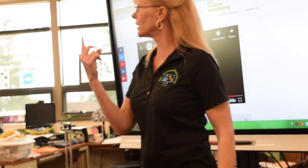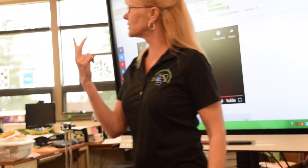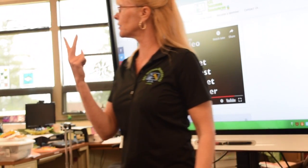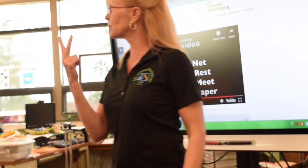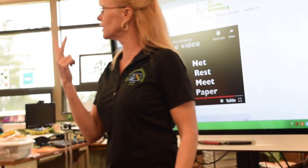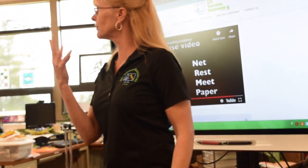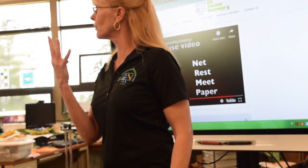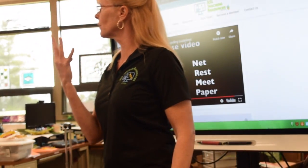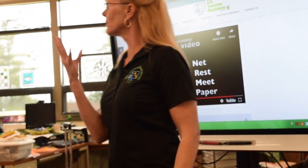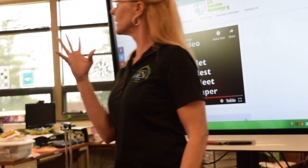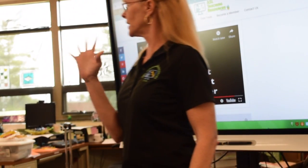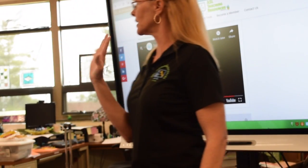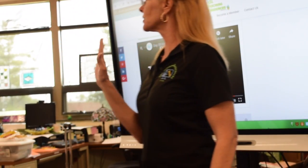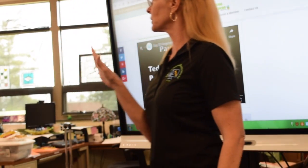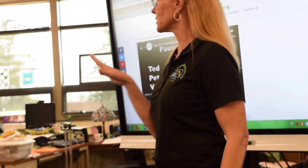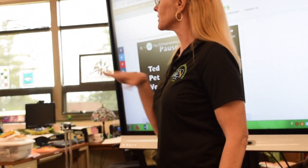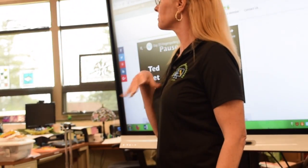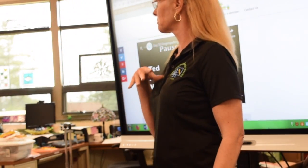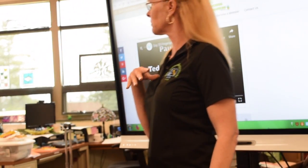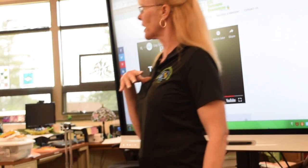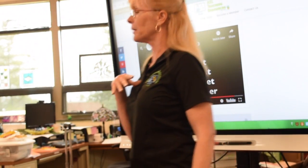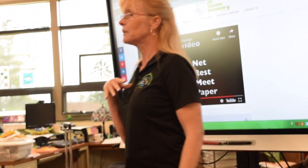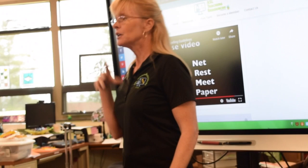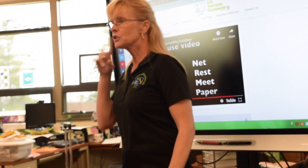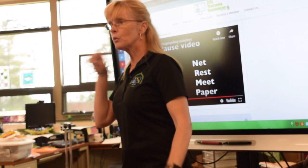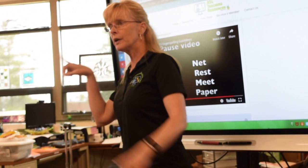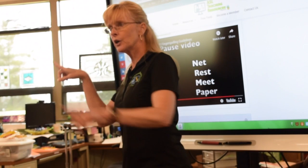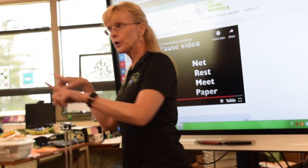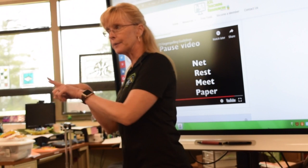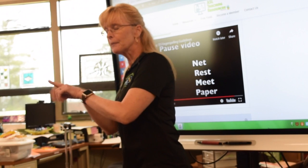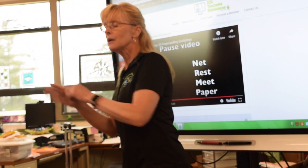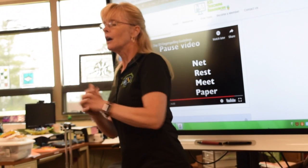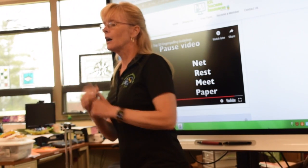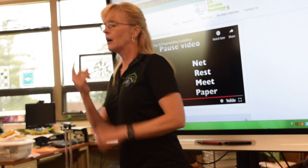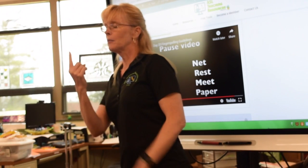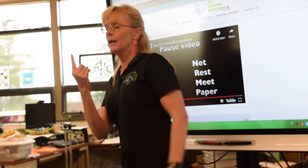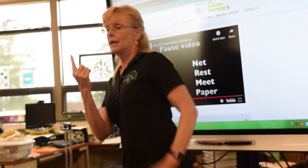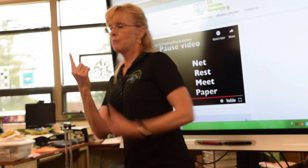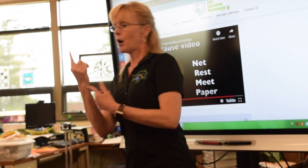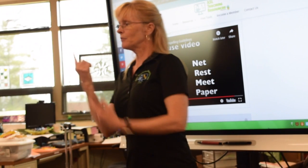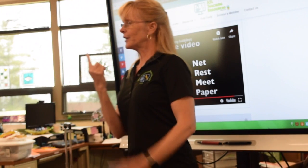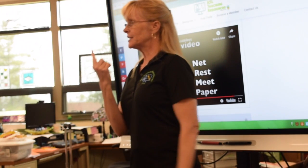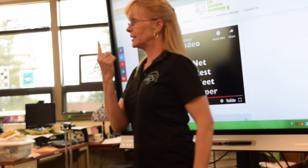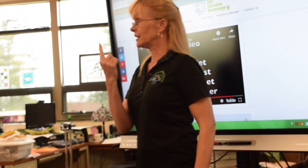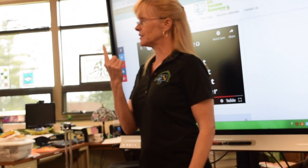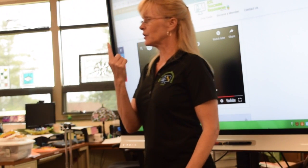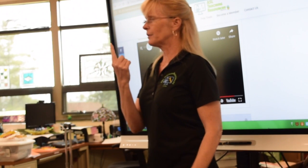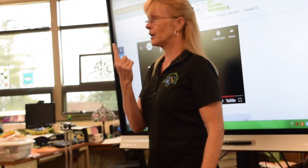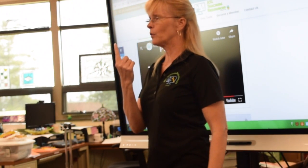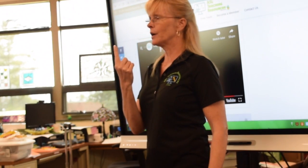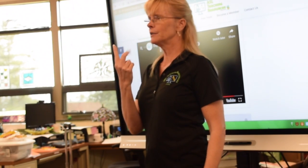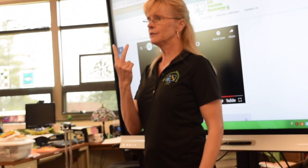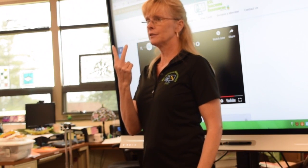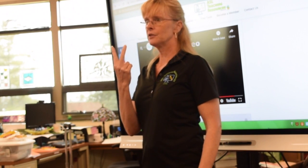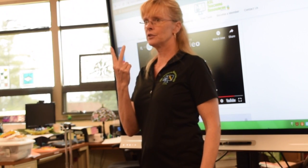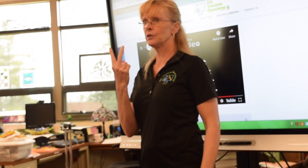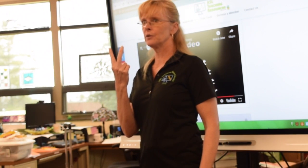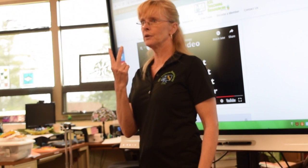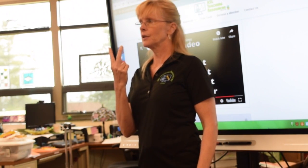2, 3, 4, and then it switches. Okay, so we agree. Palm facing in. So here we go. 1, 2, 3,